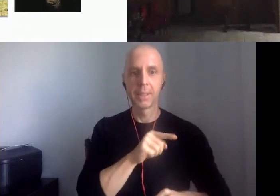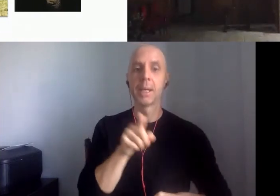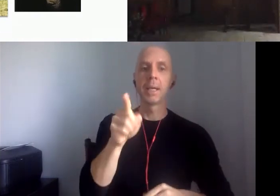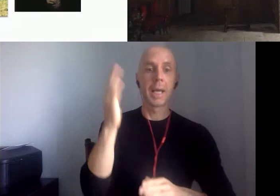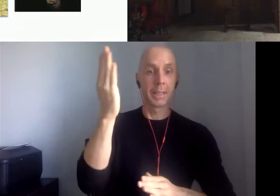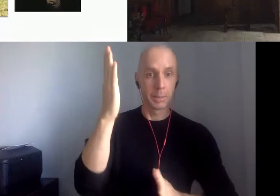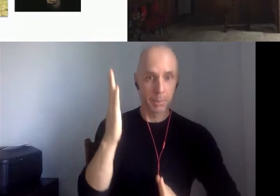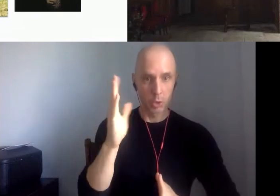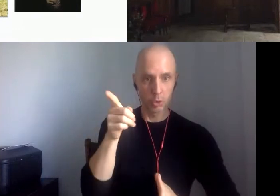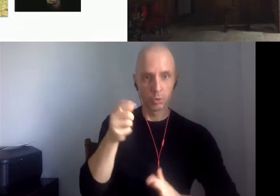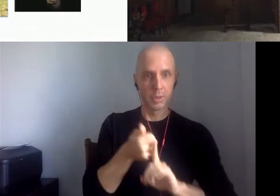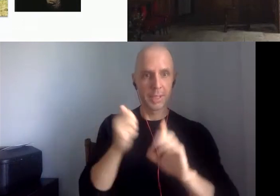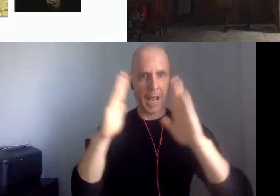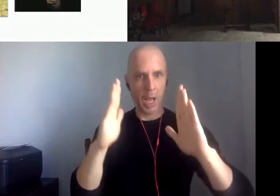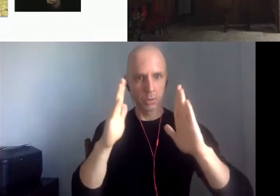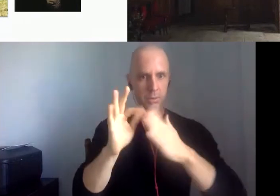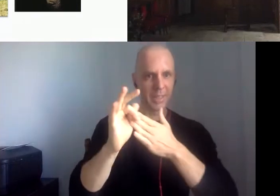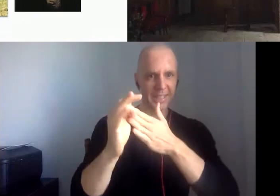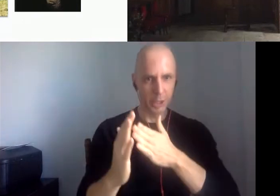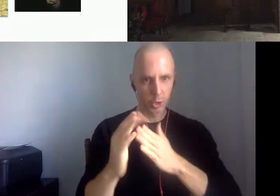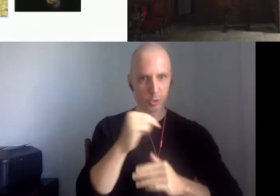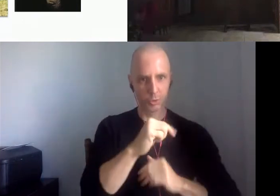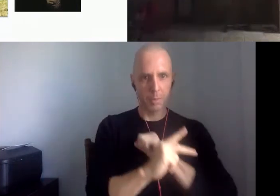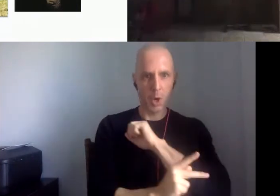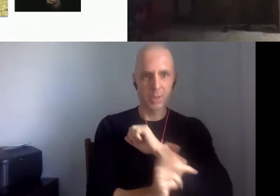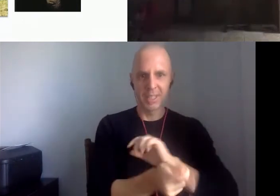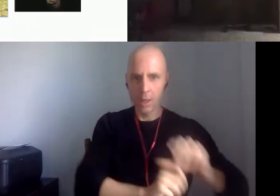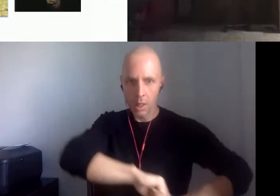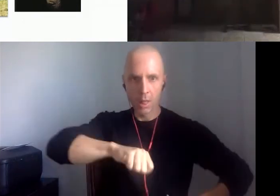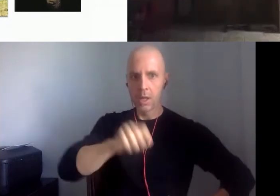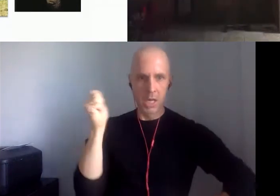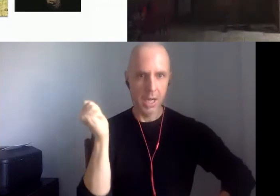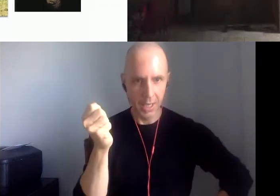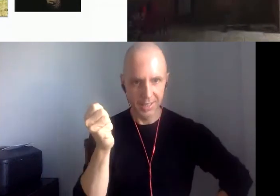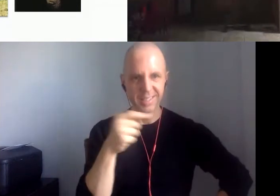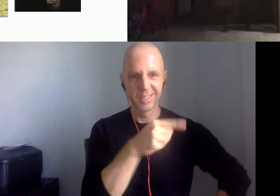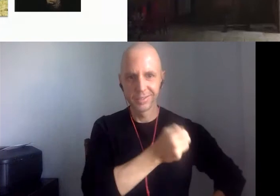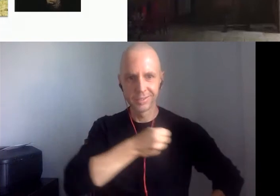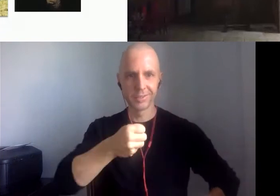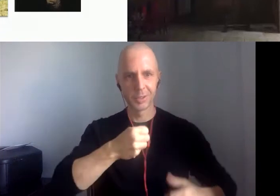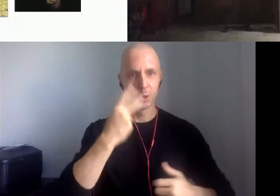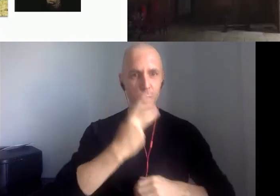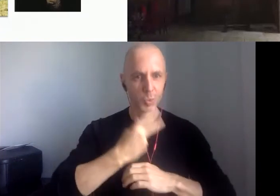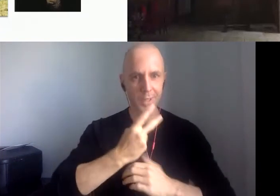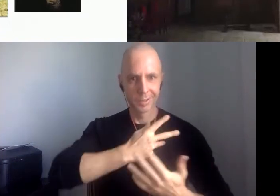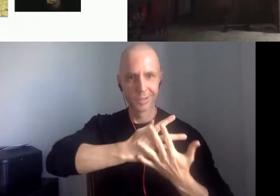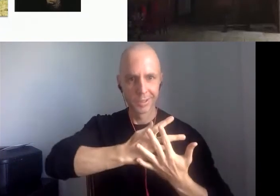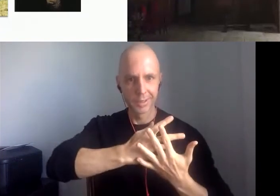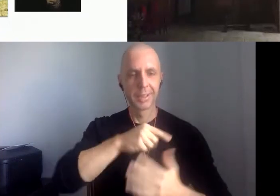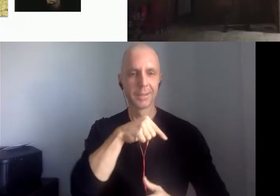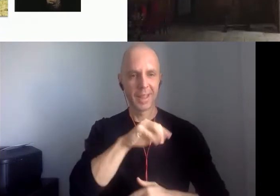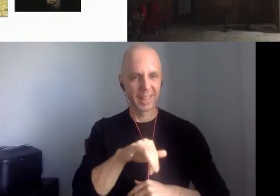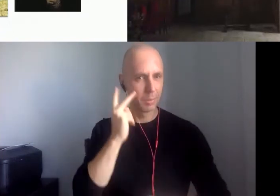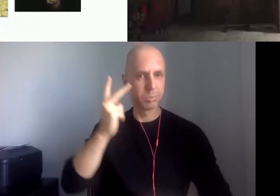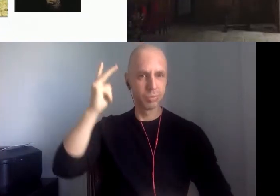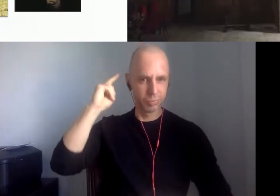sword. So, Parliament in those days was a quite different place from today, where people actually there